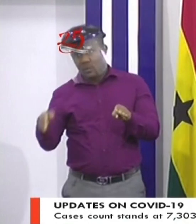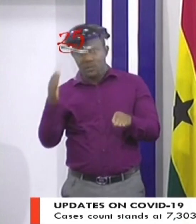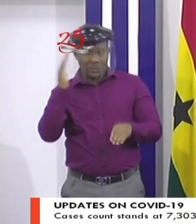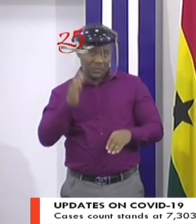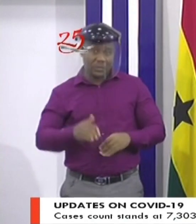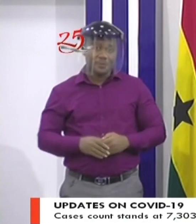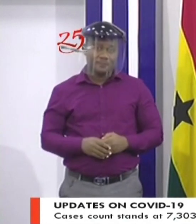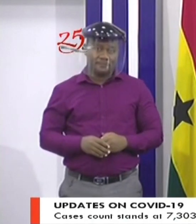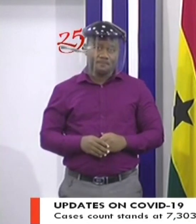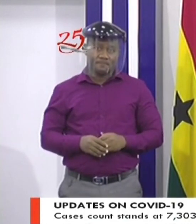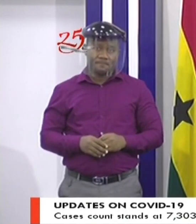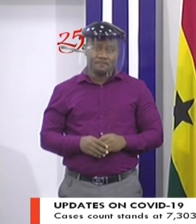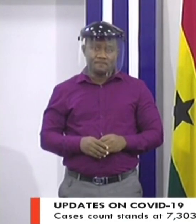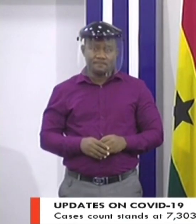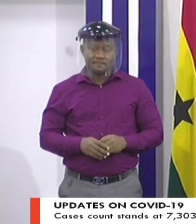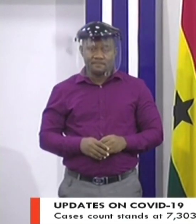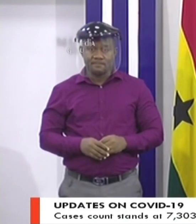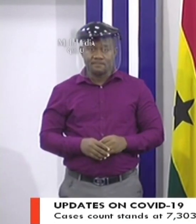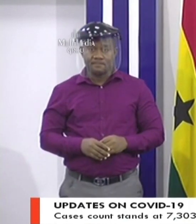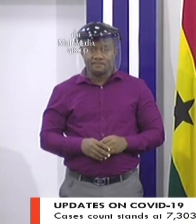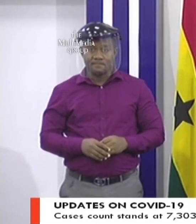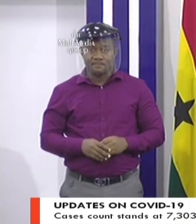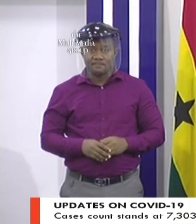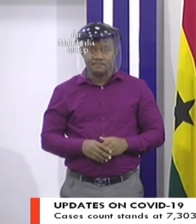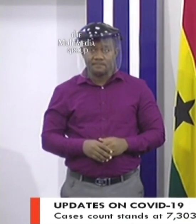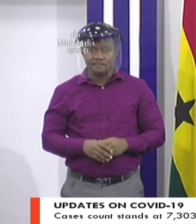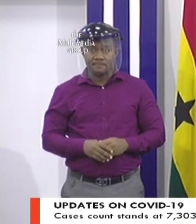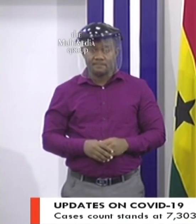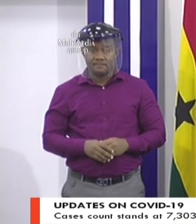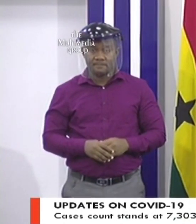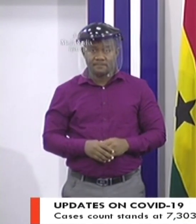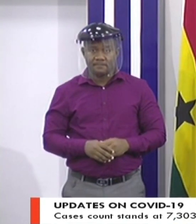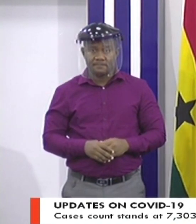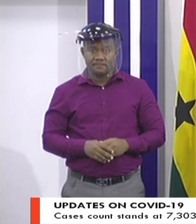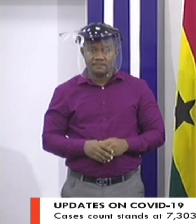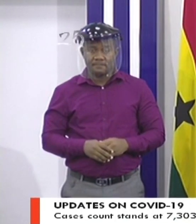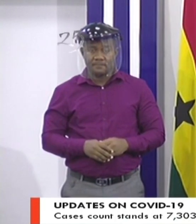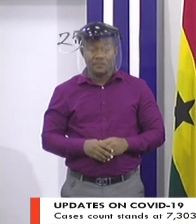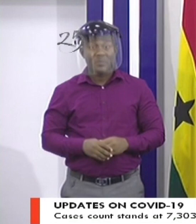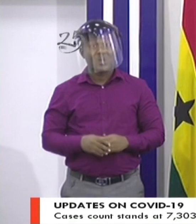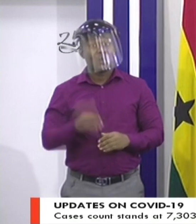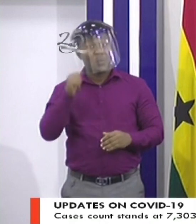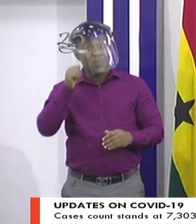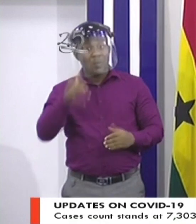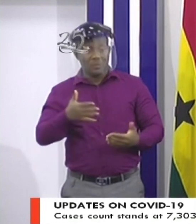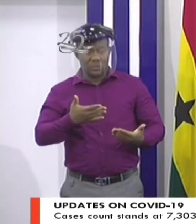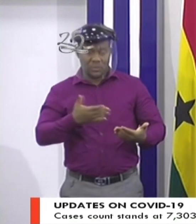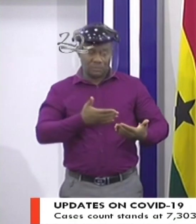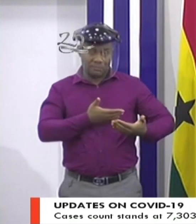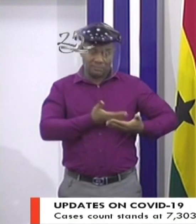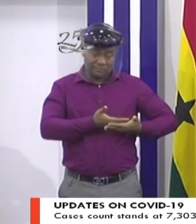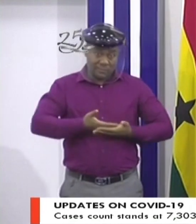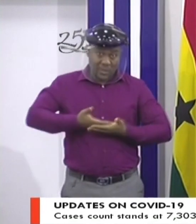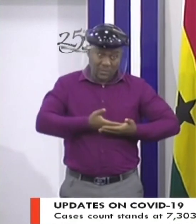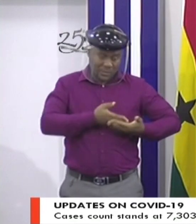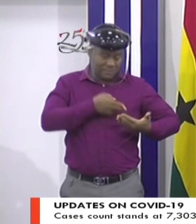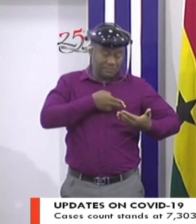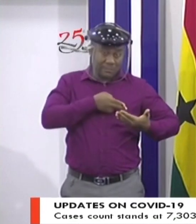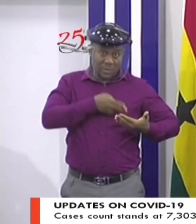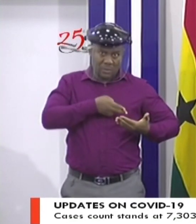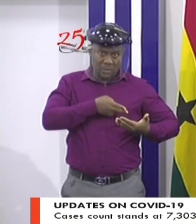the various daily new cases. Lactating mothers being called, there's